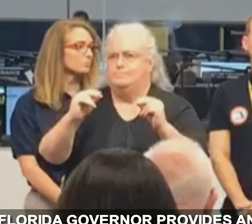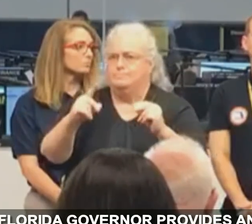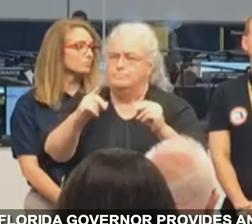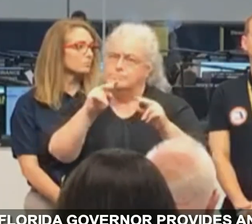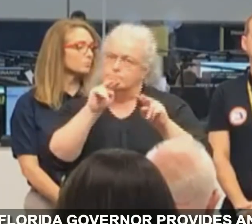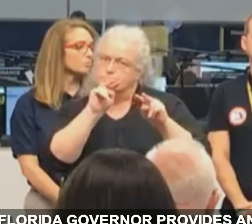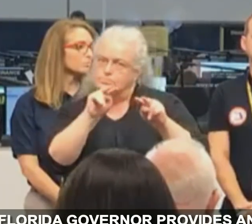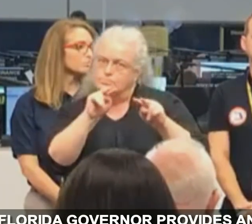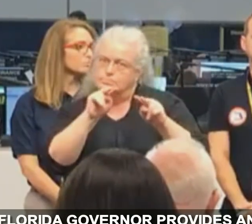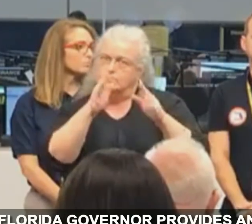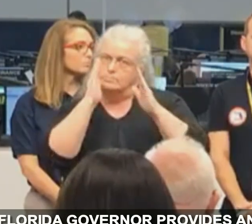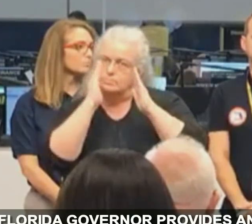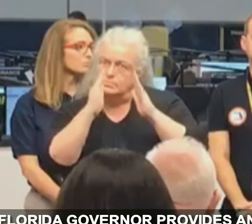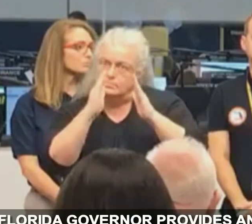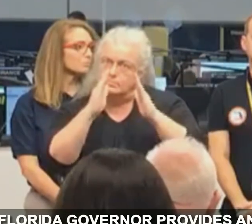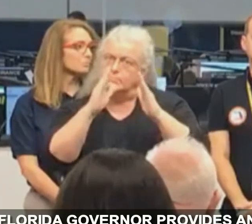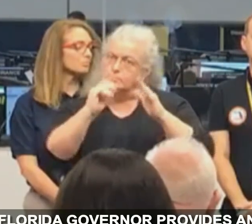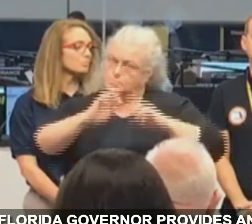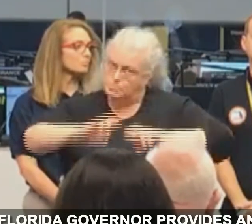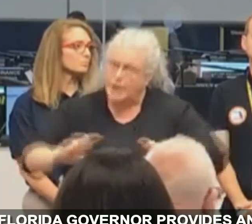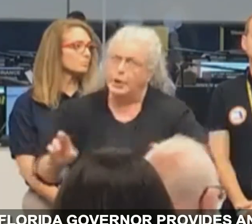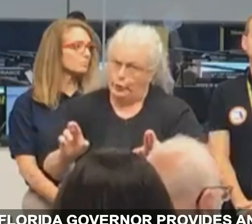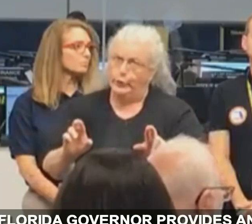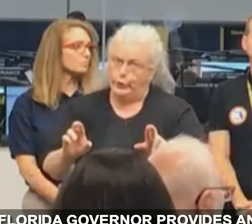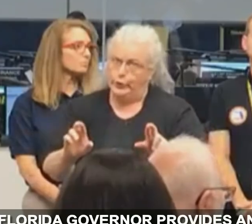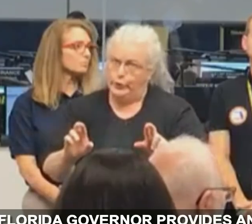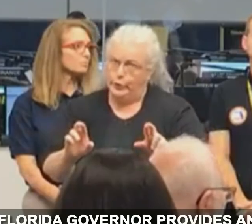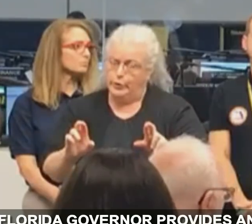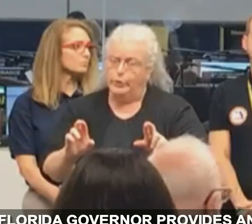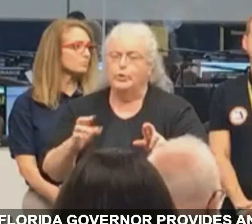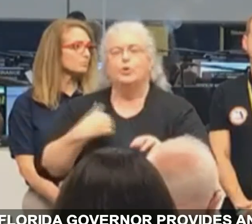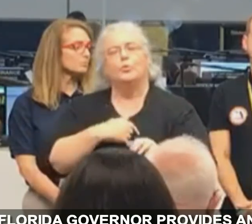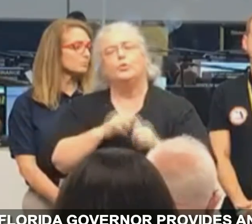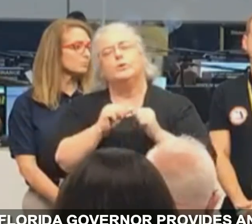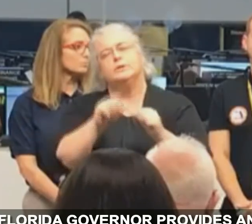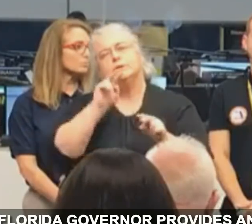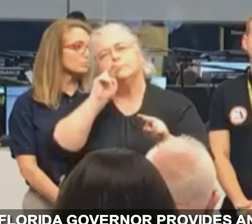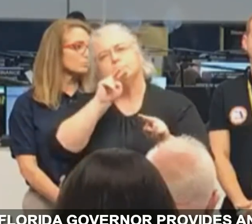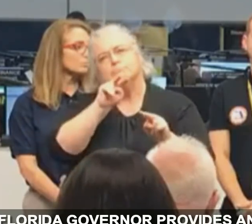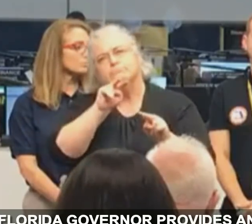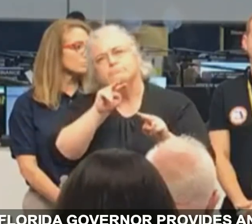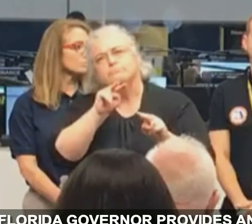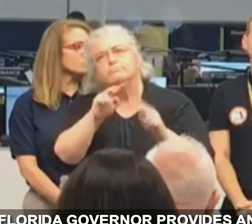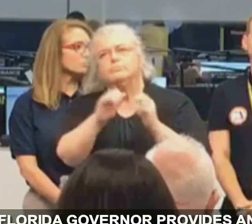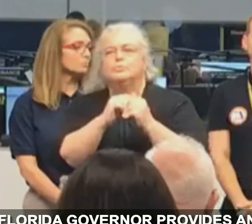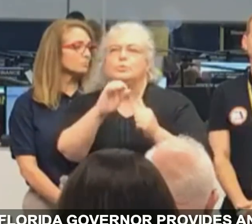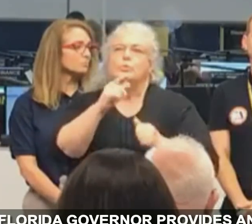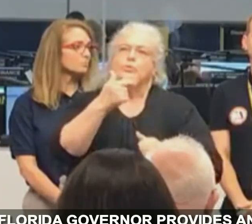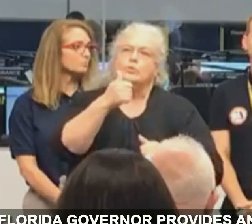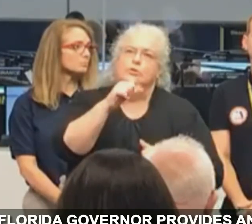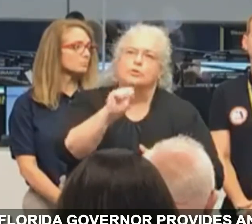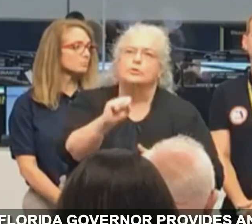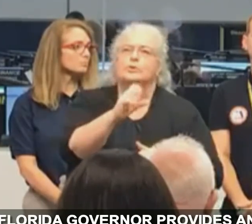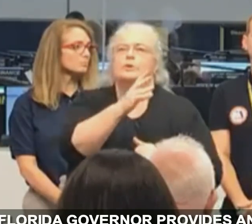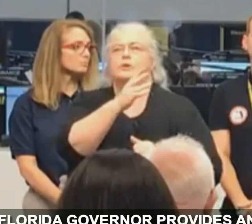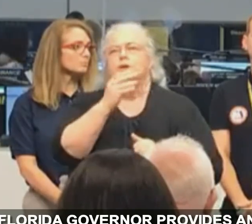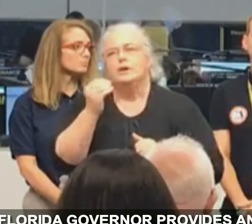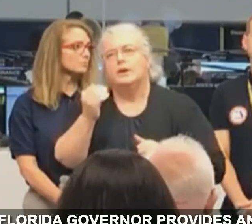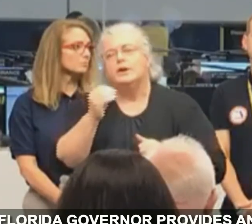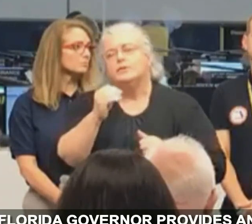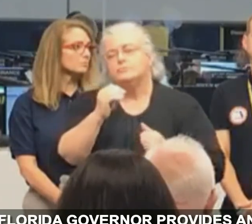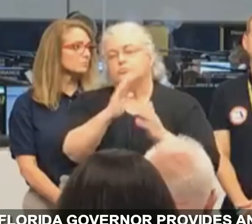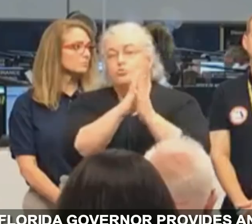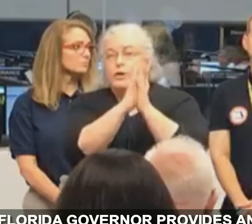prepared. We're going to continue to monitor the situation here in the state with fuel and traffic flows and